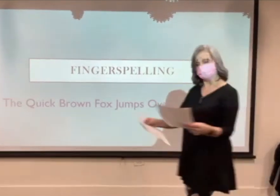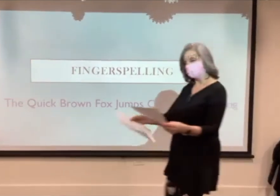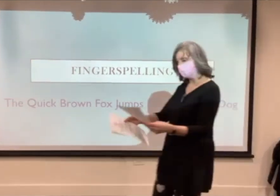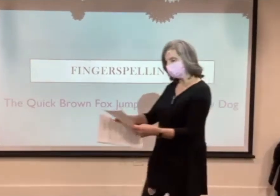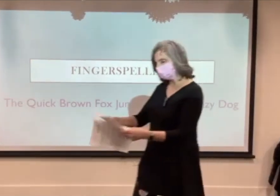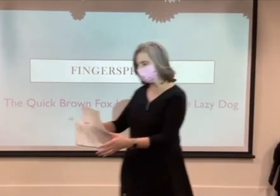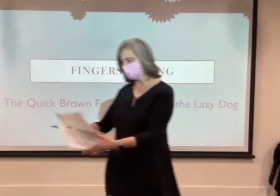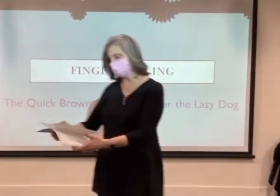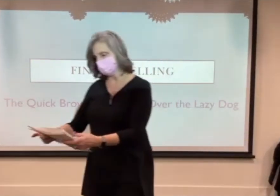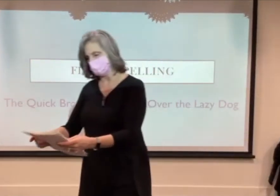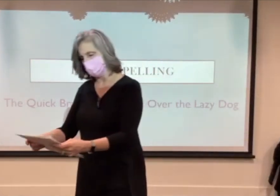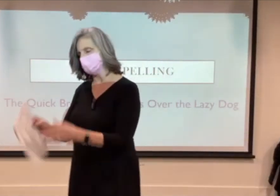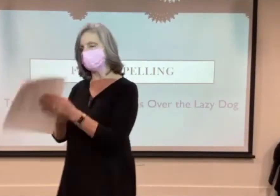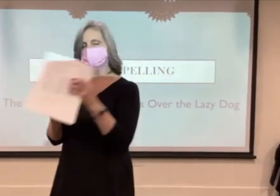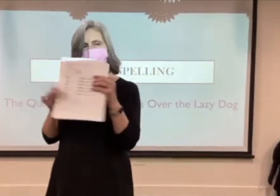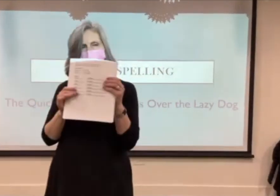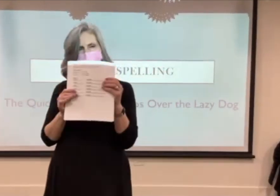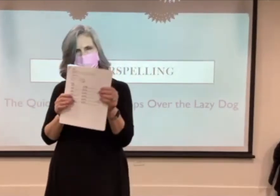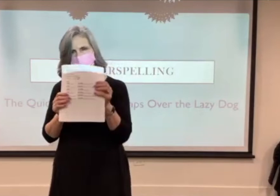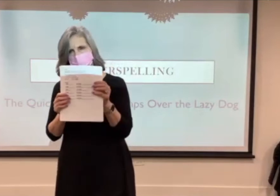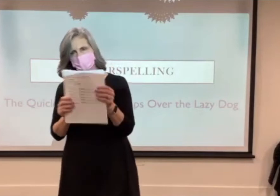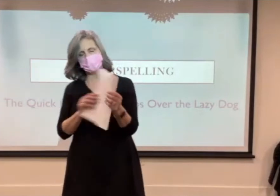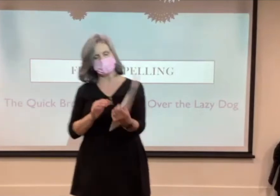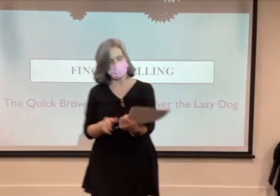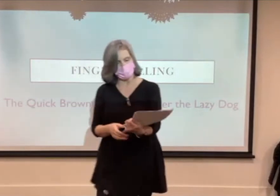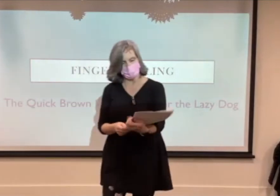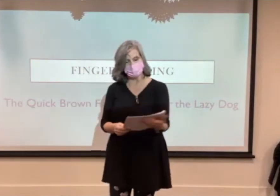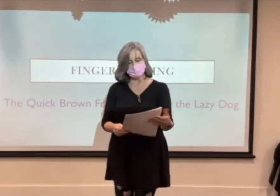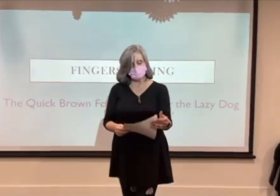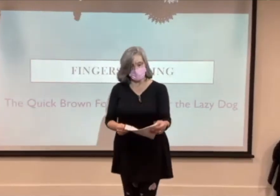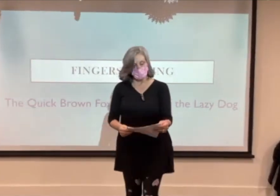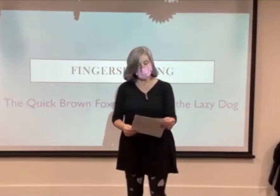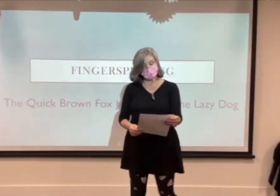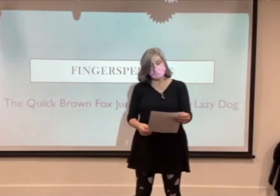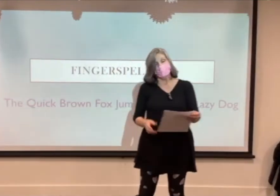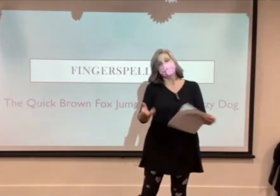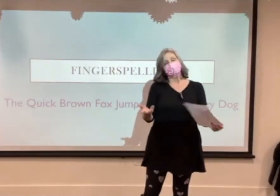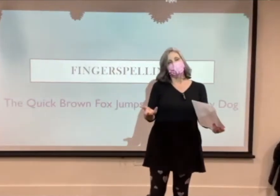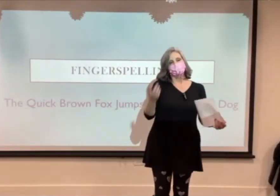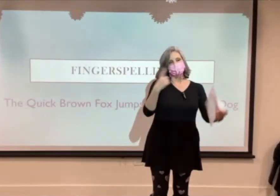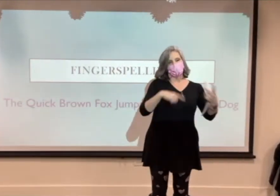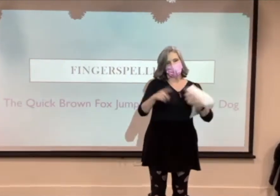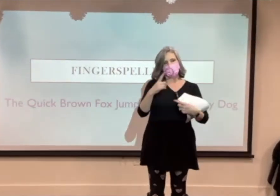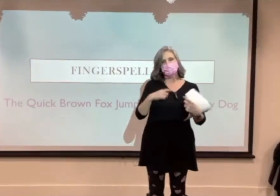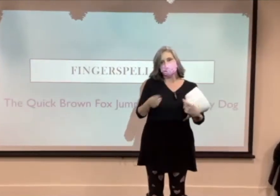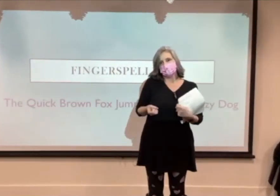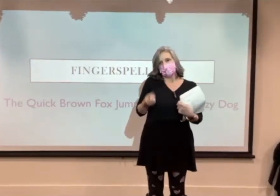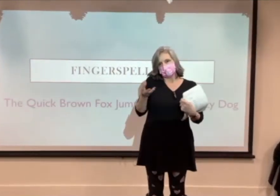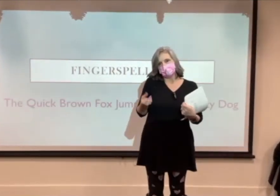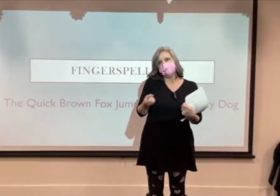thing I actually didn't cover in the handout, because this is one of the sheets you're going to get, and that is when you are signing, you're expressing yourself